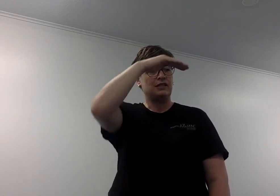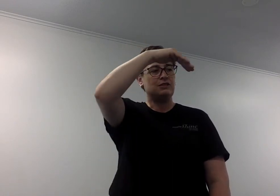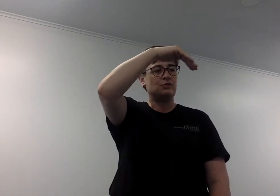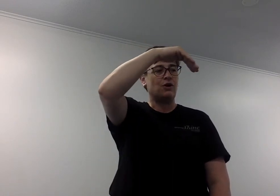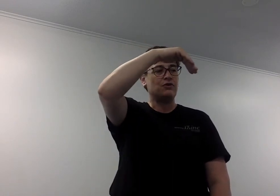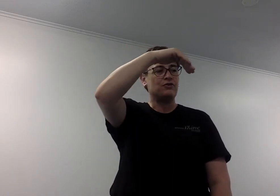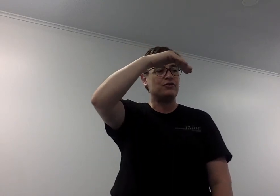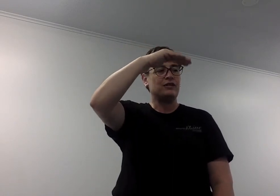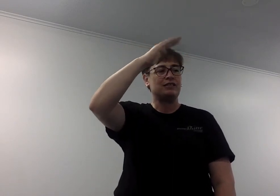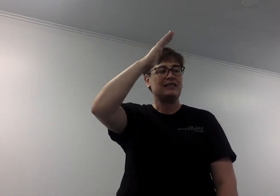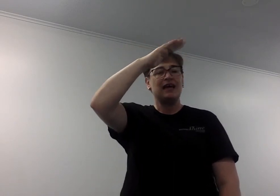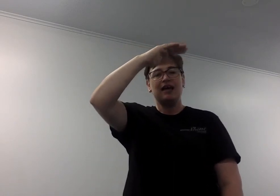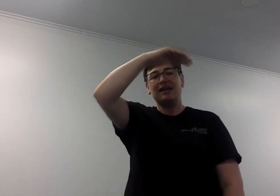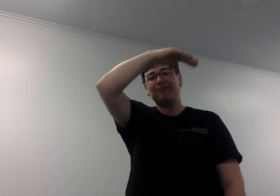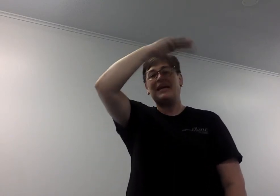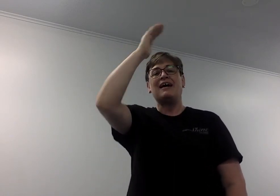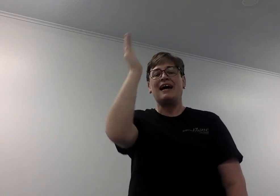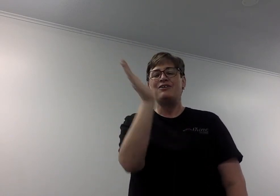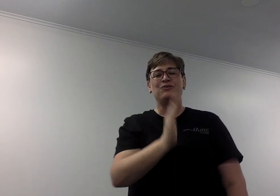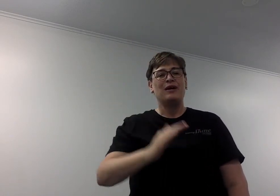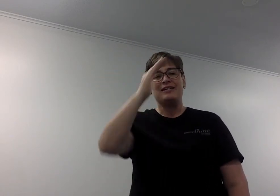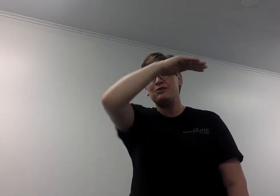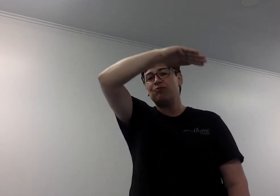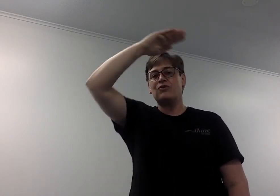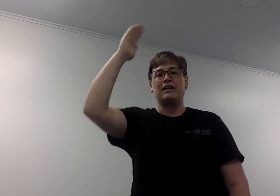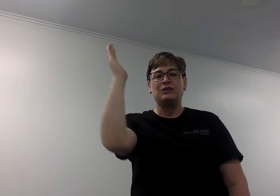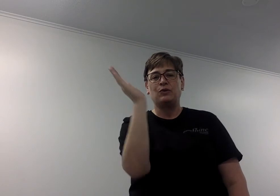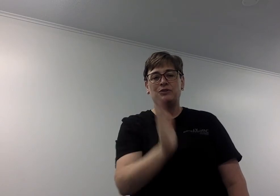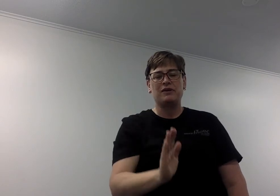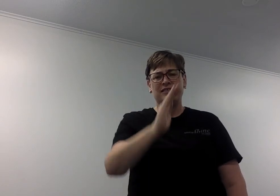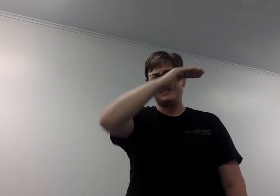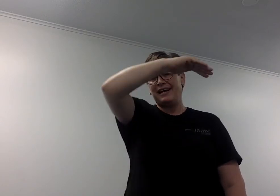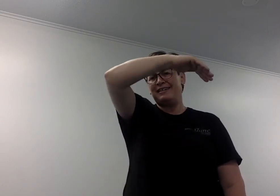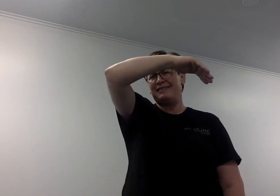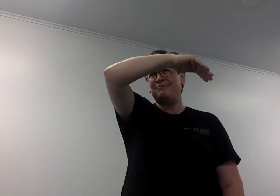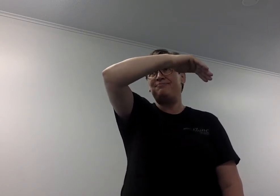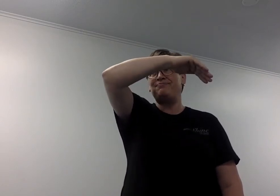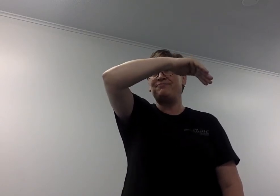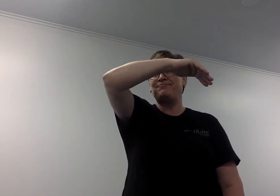So all you're doing, I do more like the question mark because it kind of,